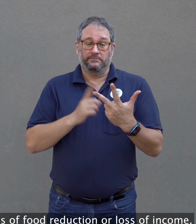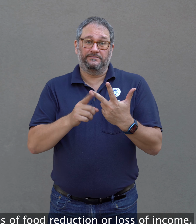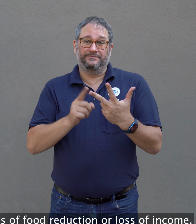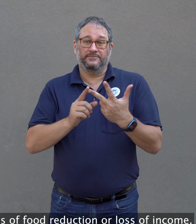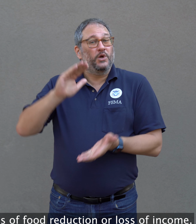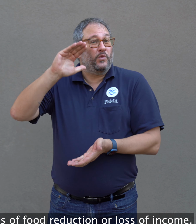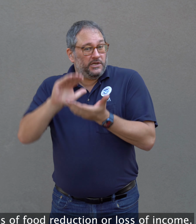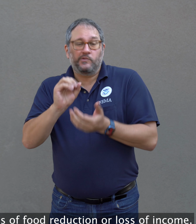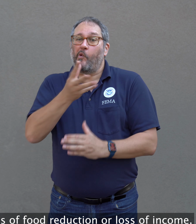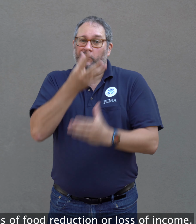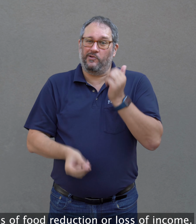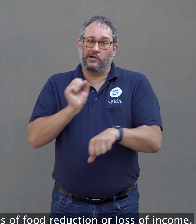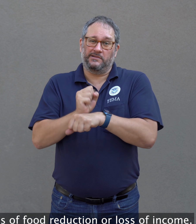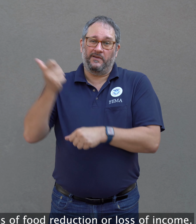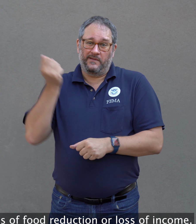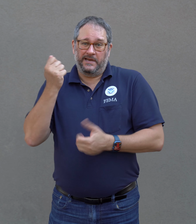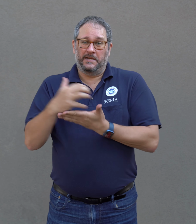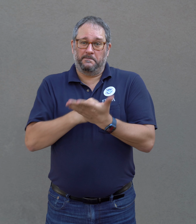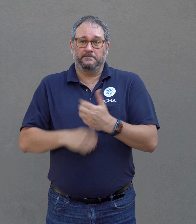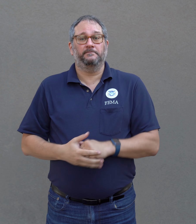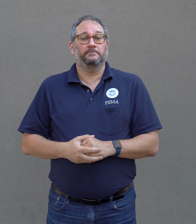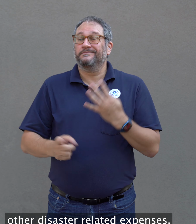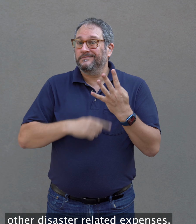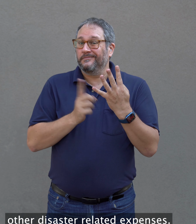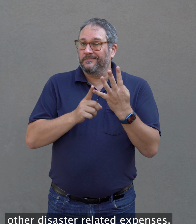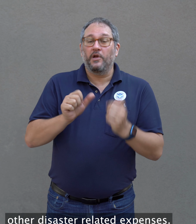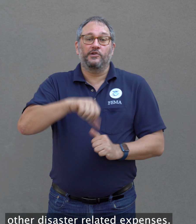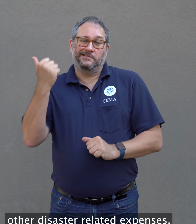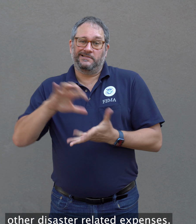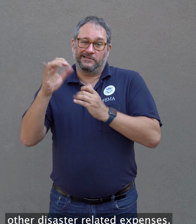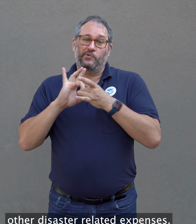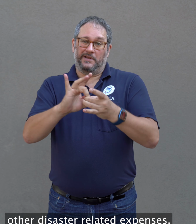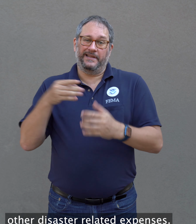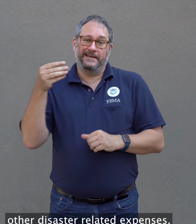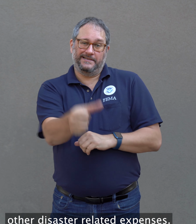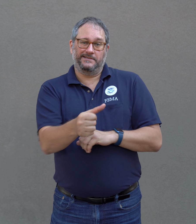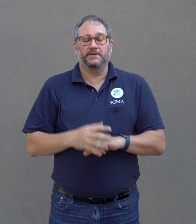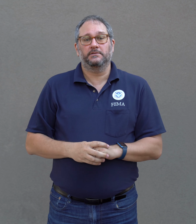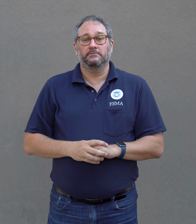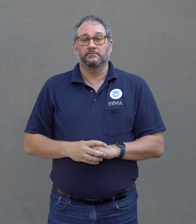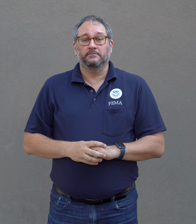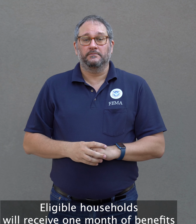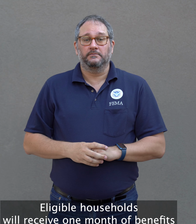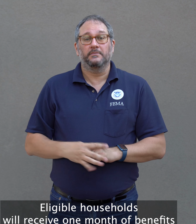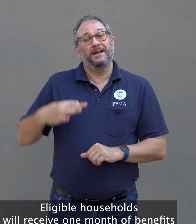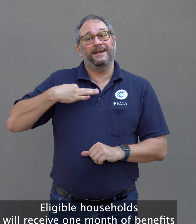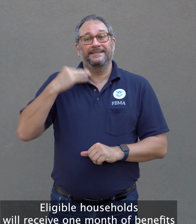Reduction or loss of income. Other disaster related expenses. Eligible households